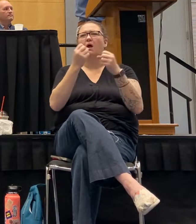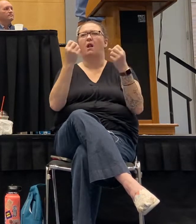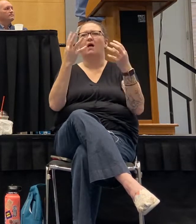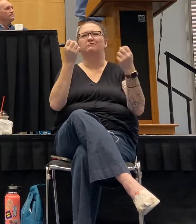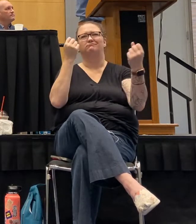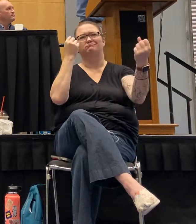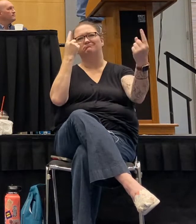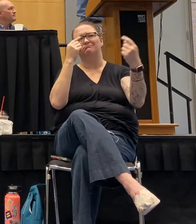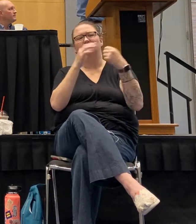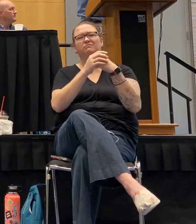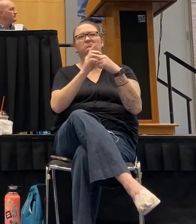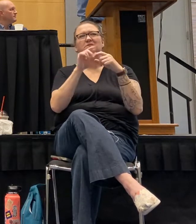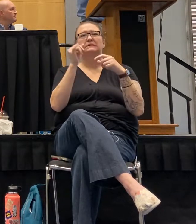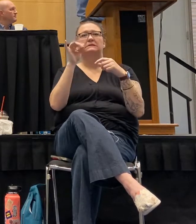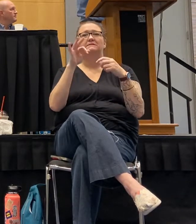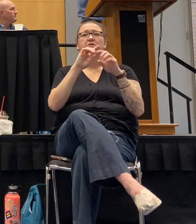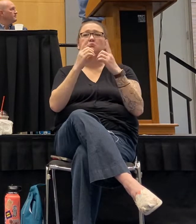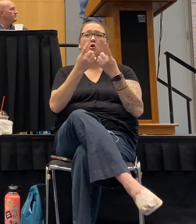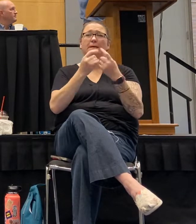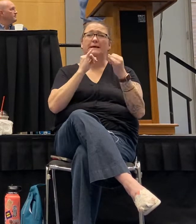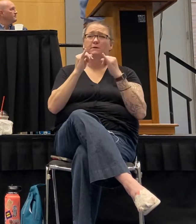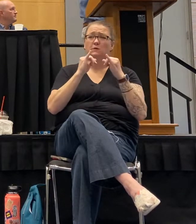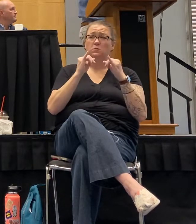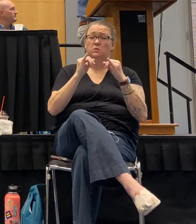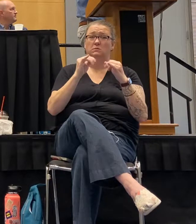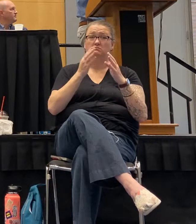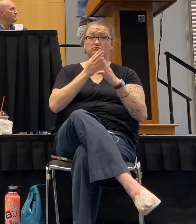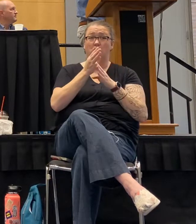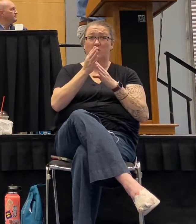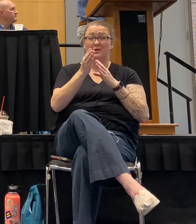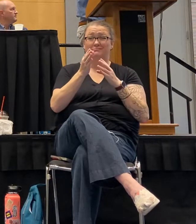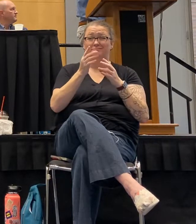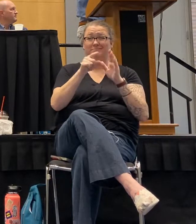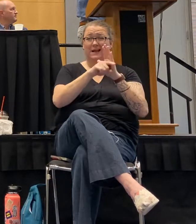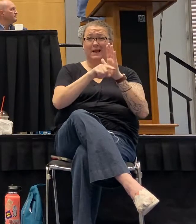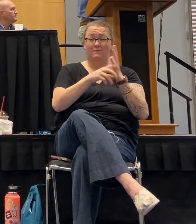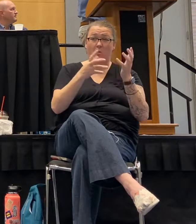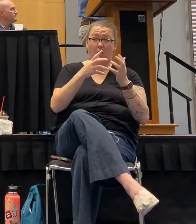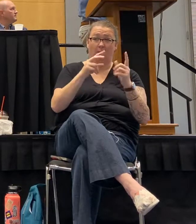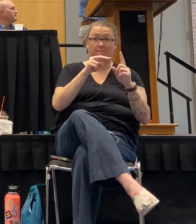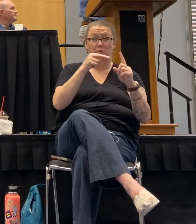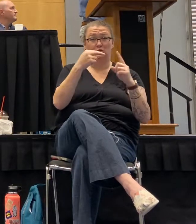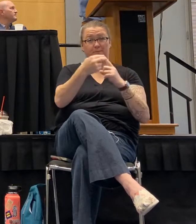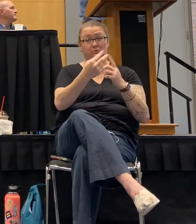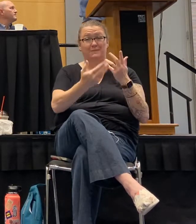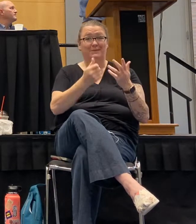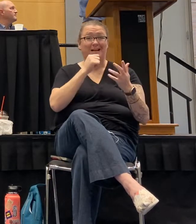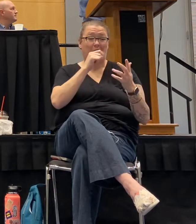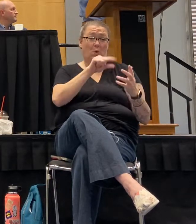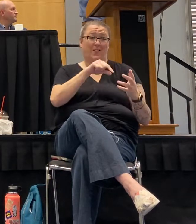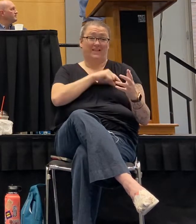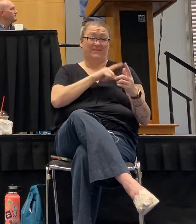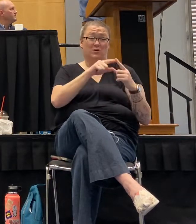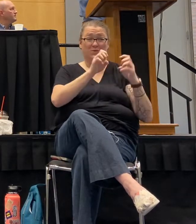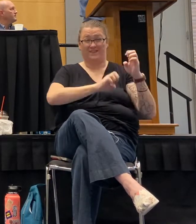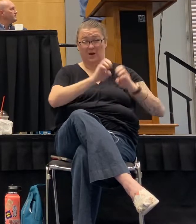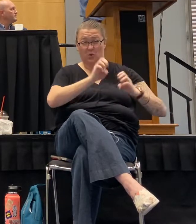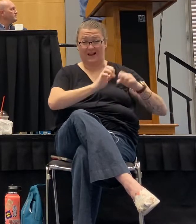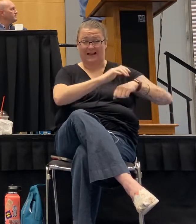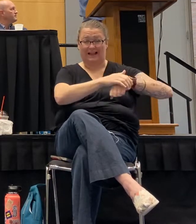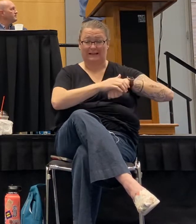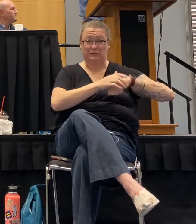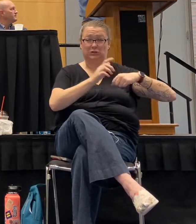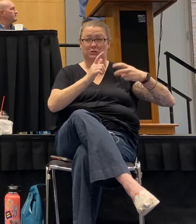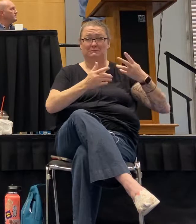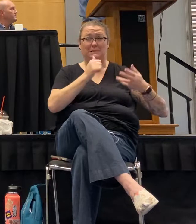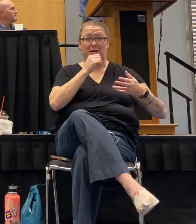sense. So if there's a department interview, the primary drawbacks were the perception that they may not be qualified to evaluate English, it may not